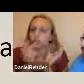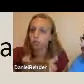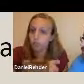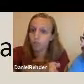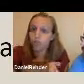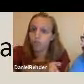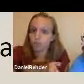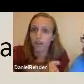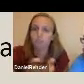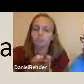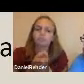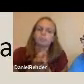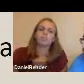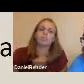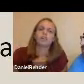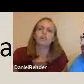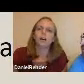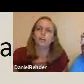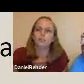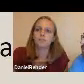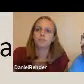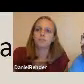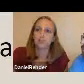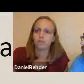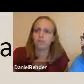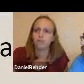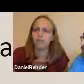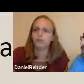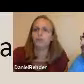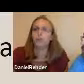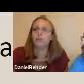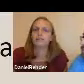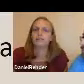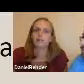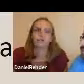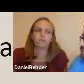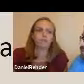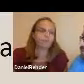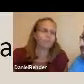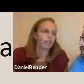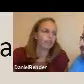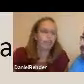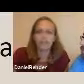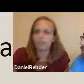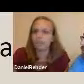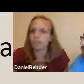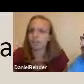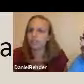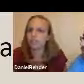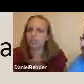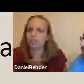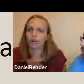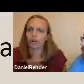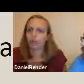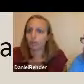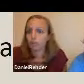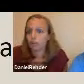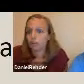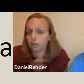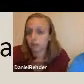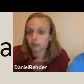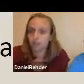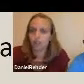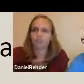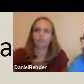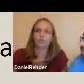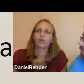so there's a community there of people who, when we had challenges or we had